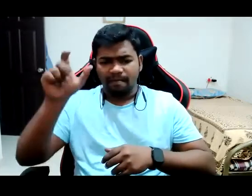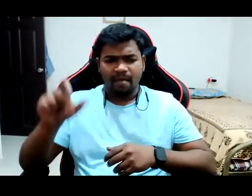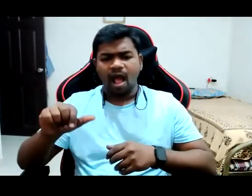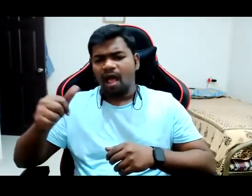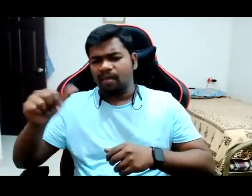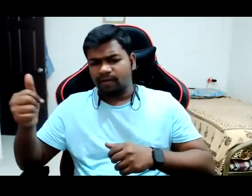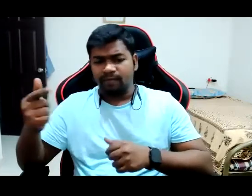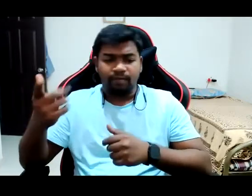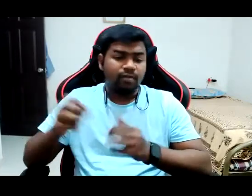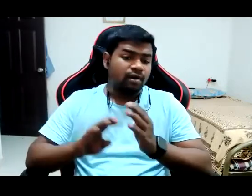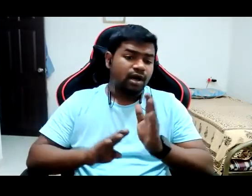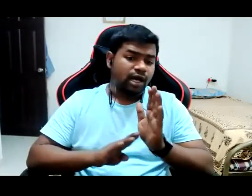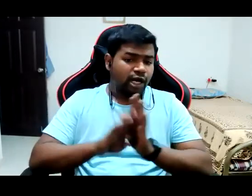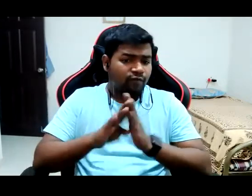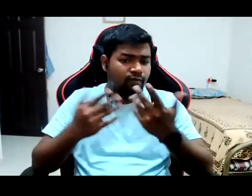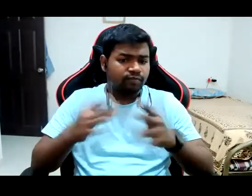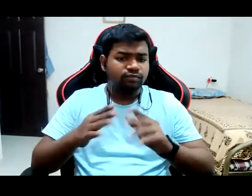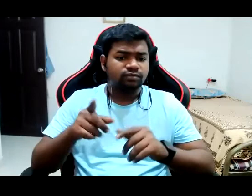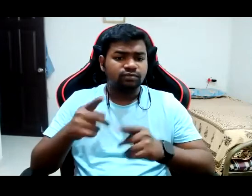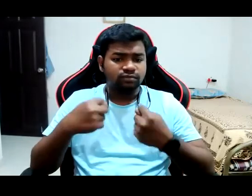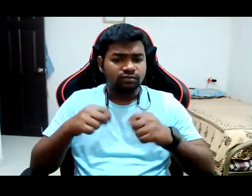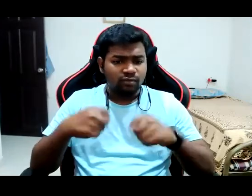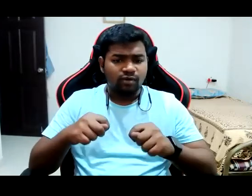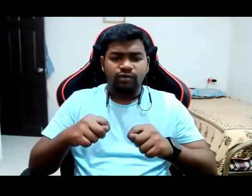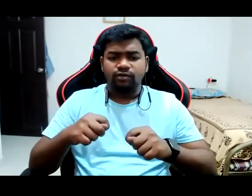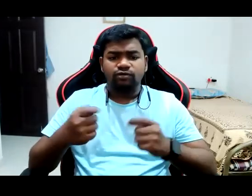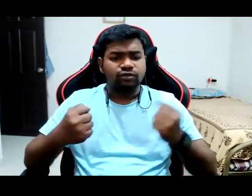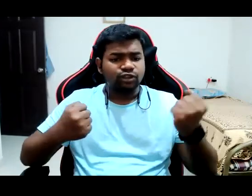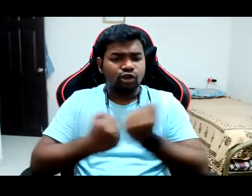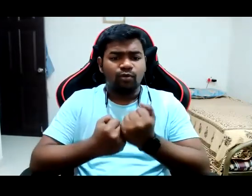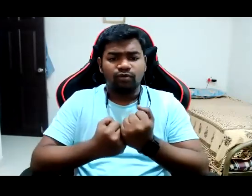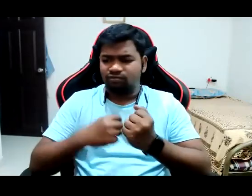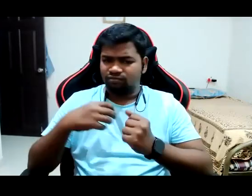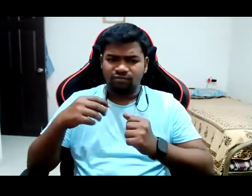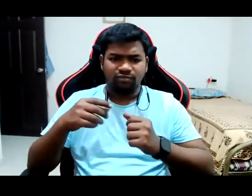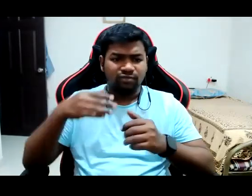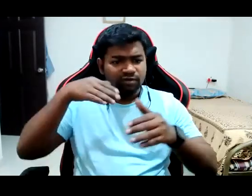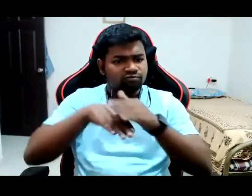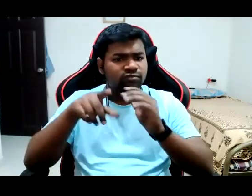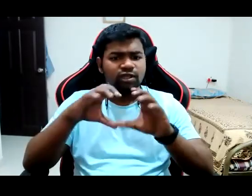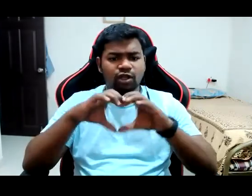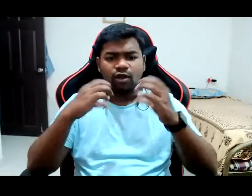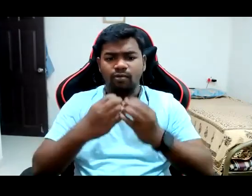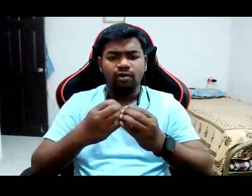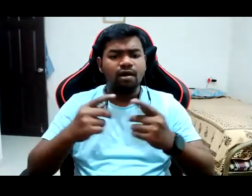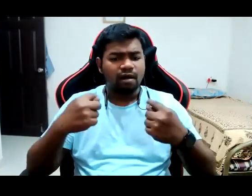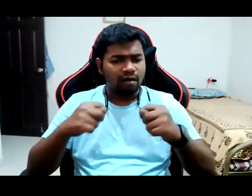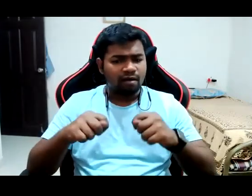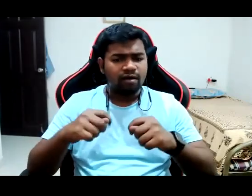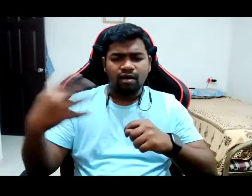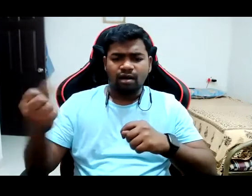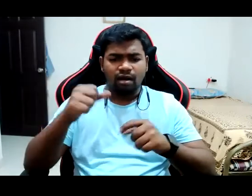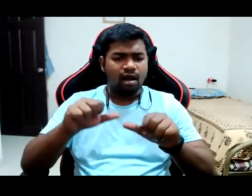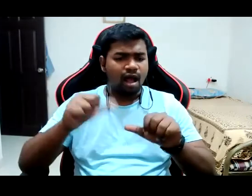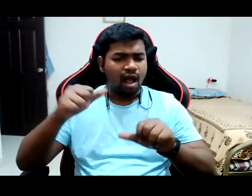that is related to web dev, try to like get support from within the community as well, right? I mean, try to help other teams using expertise